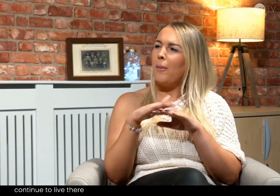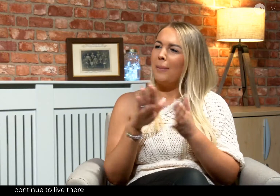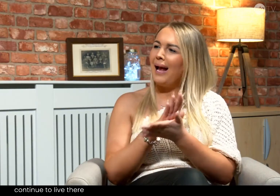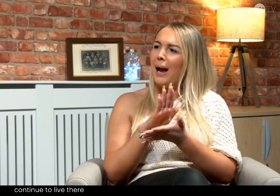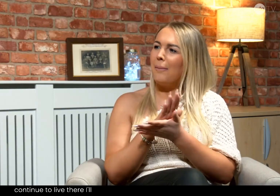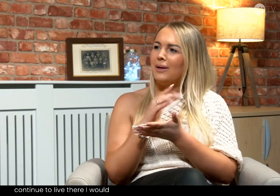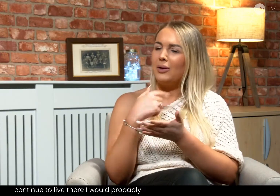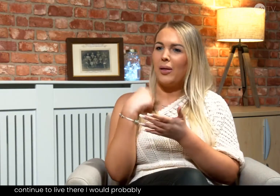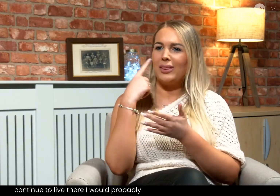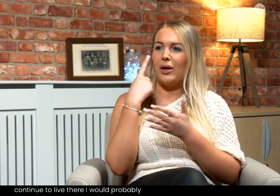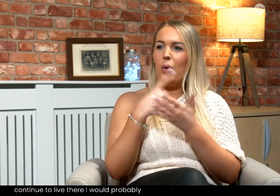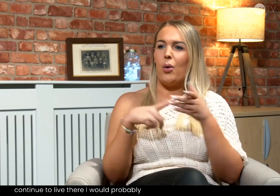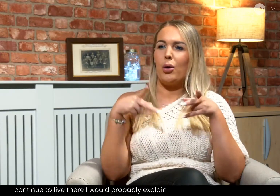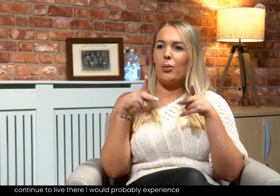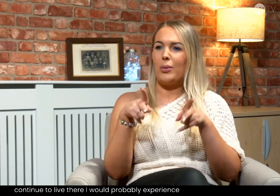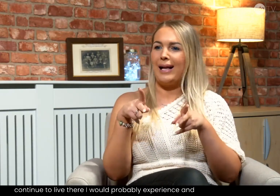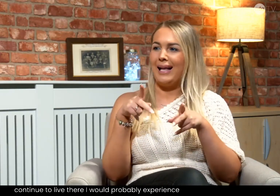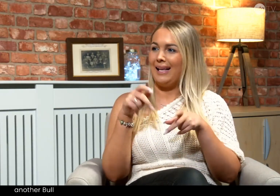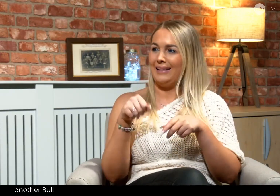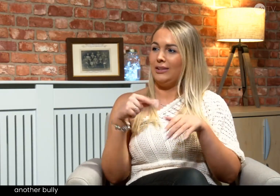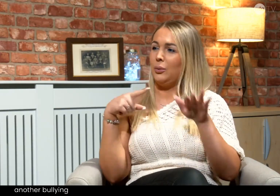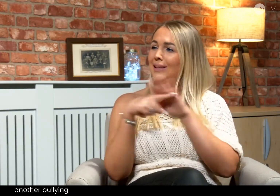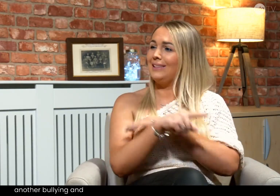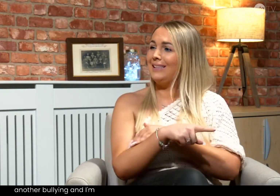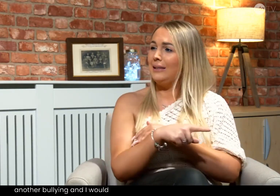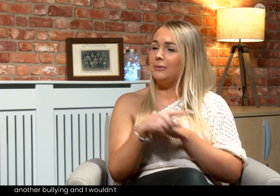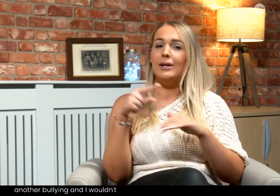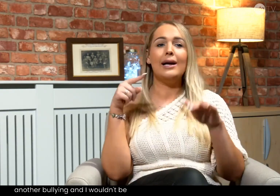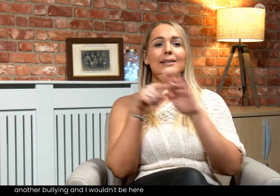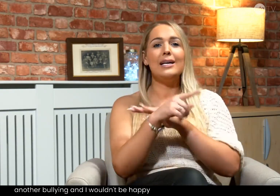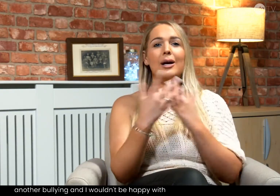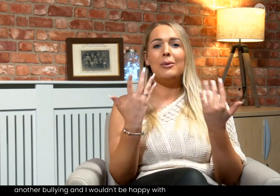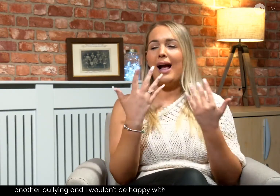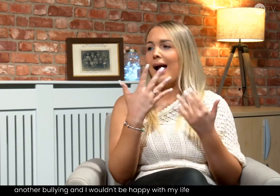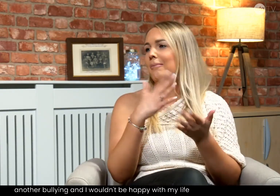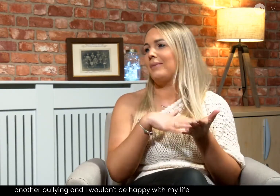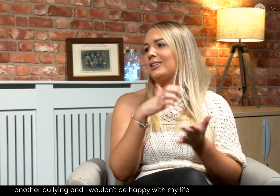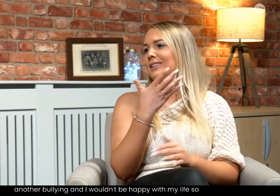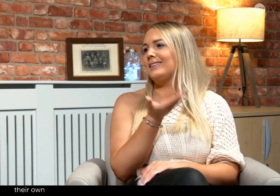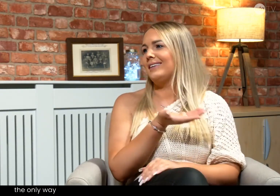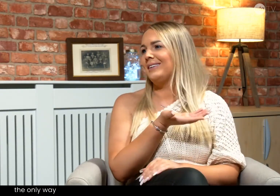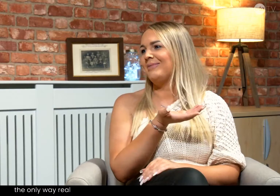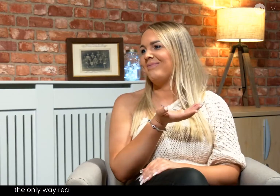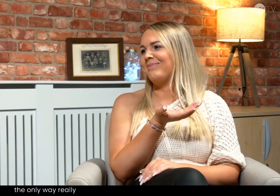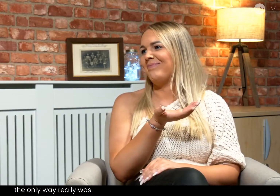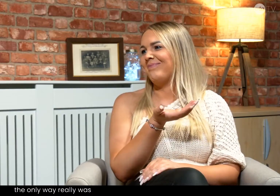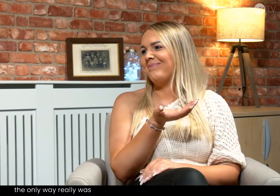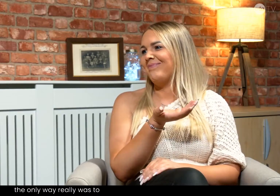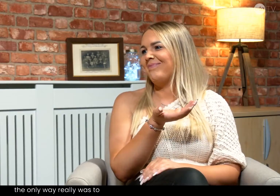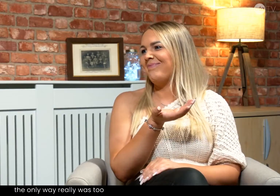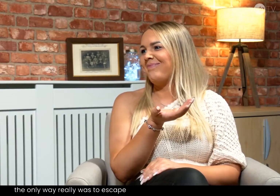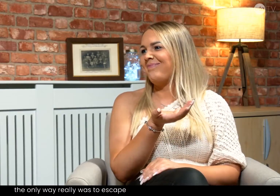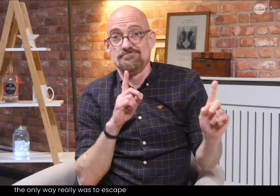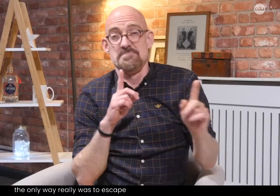experience a lot of bullying and I wouldn't be happy with my life. So the only way really was to escape, and my escape was Manchester.